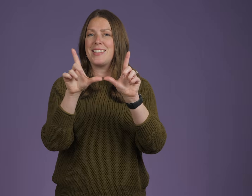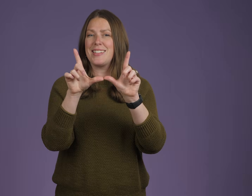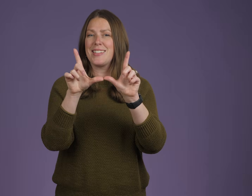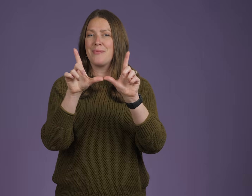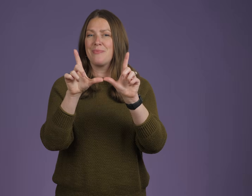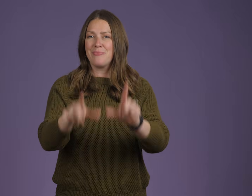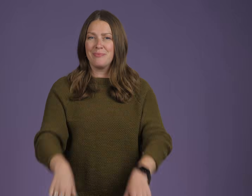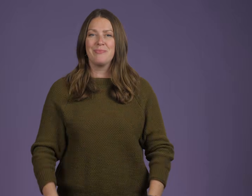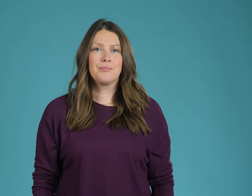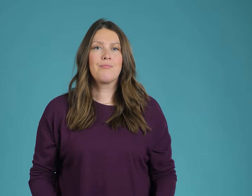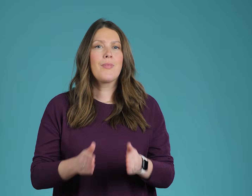License.